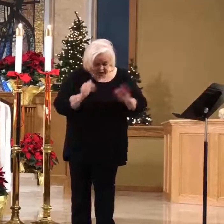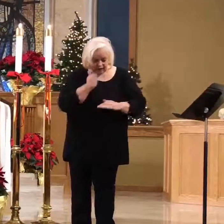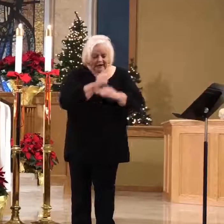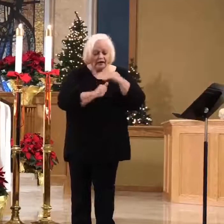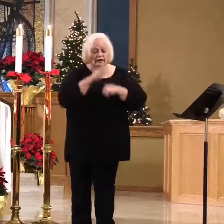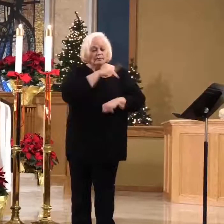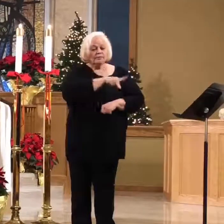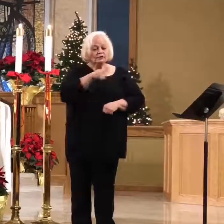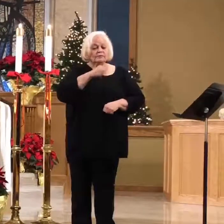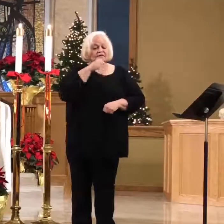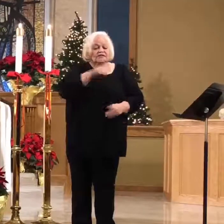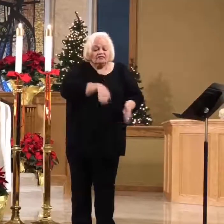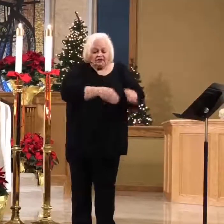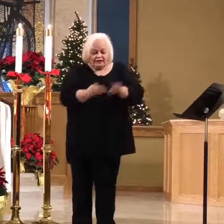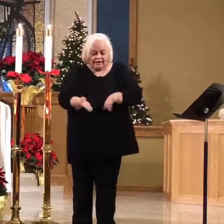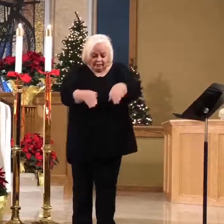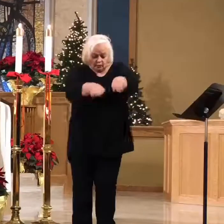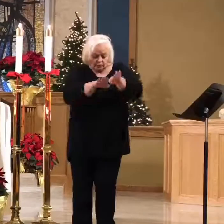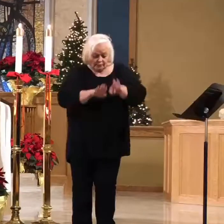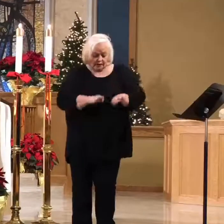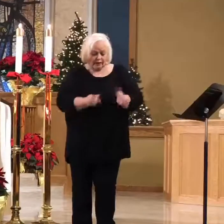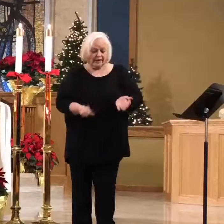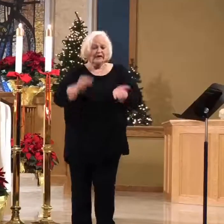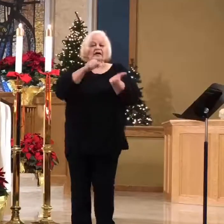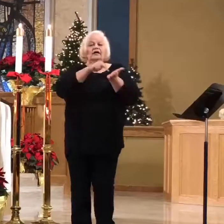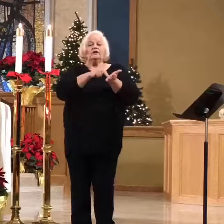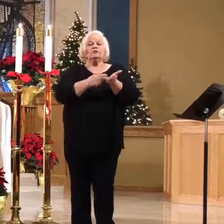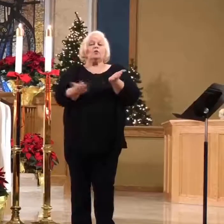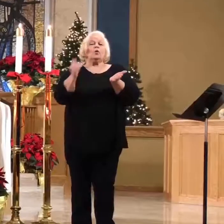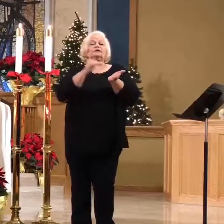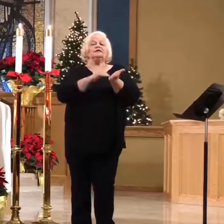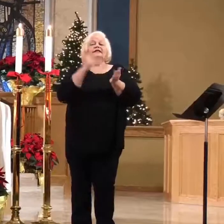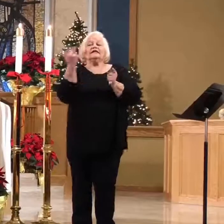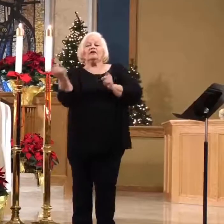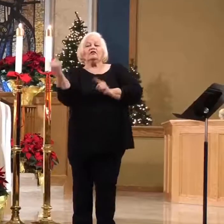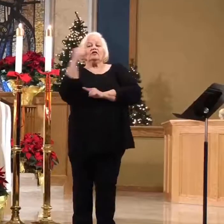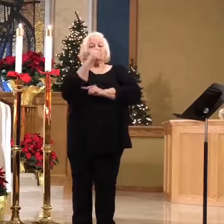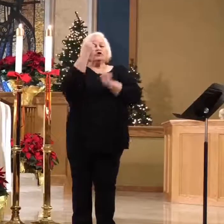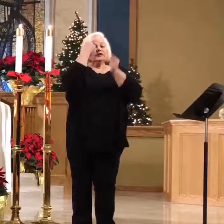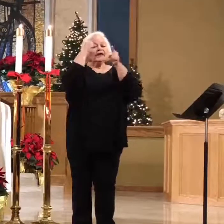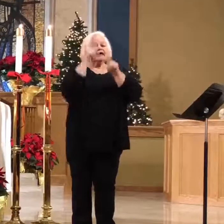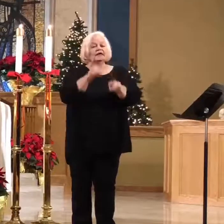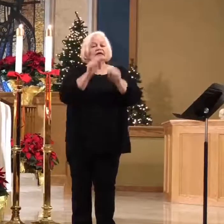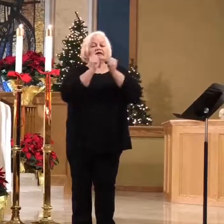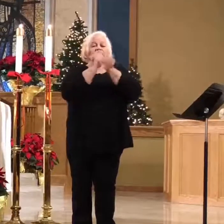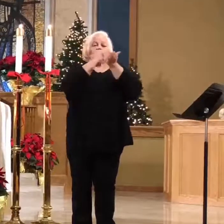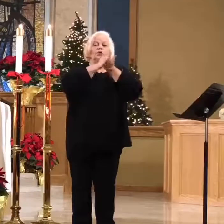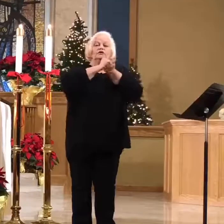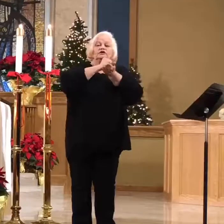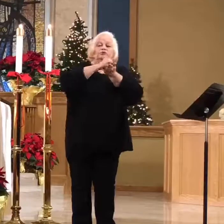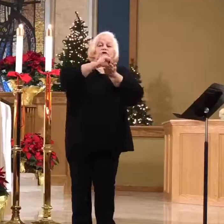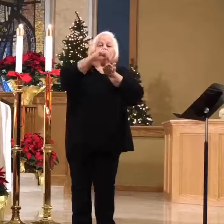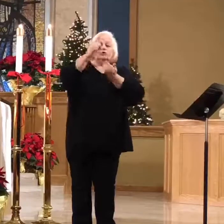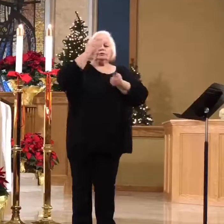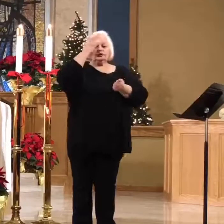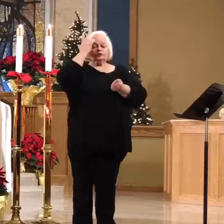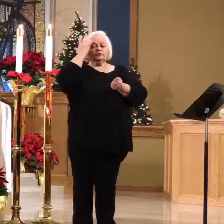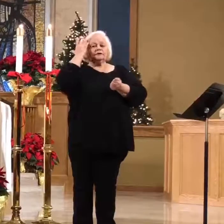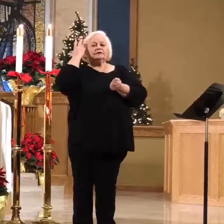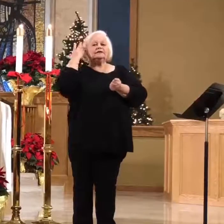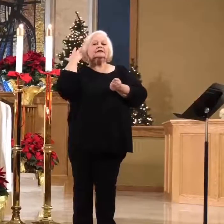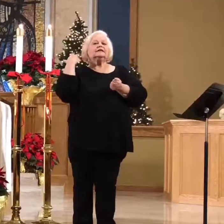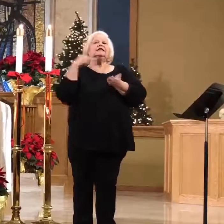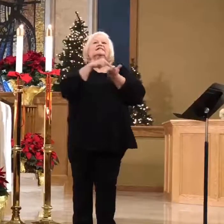Pontius Pilate. He suffered death and was buried, and rose again on the third day in accordance with the